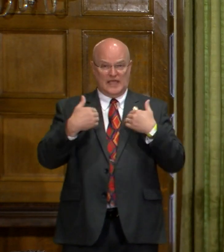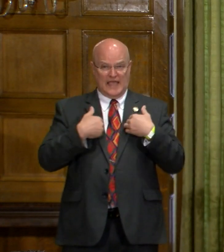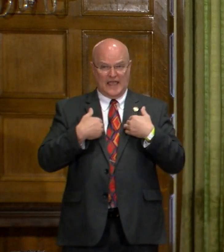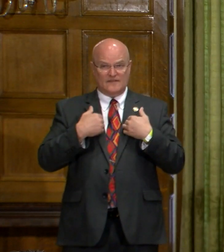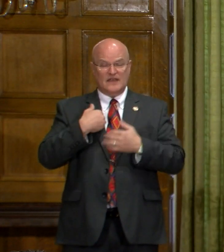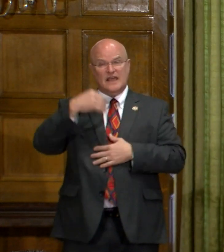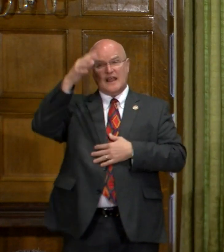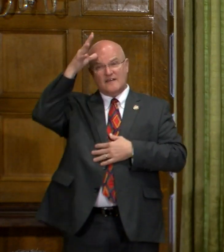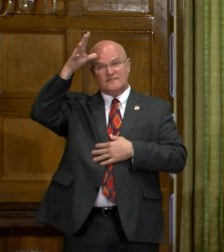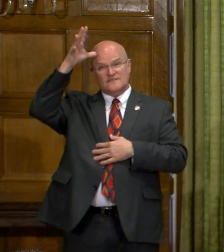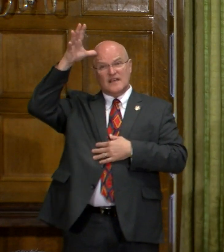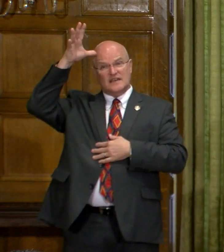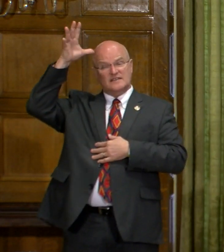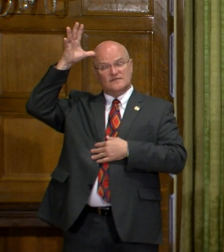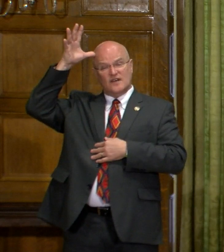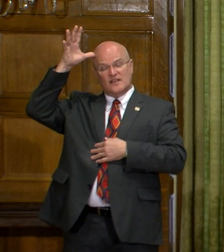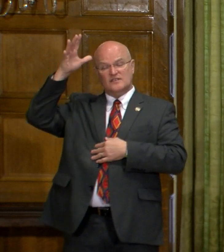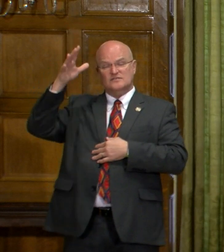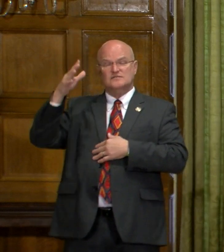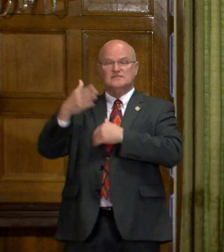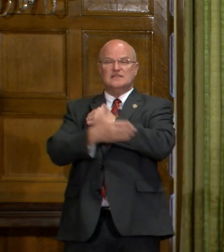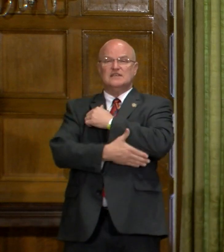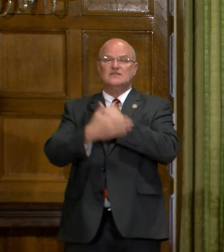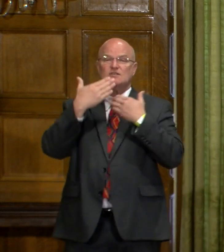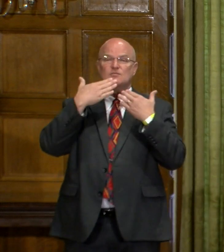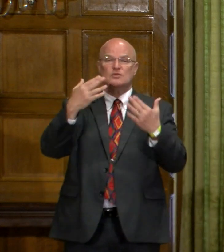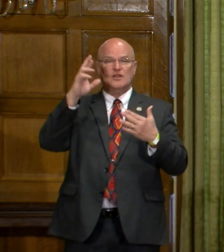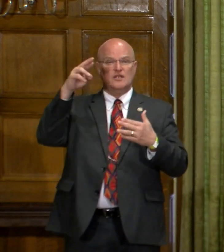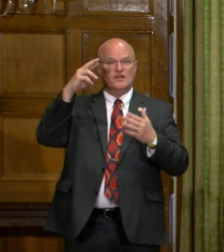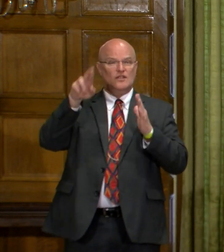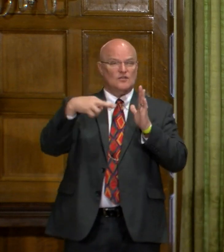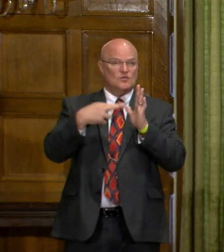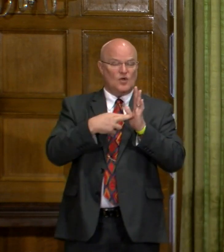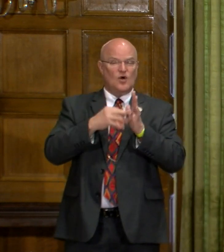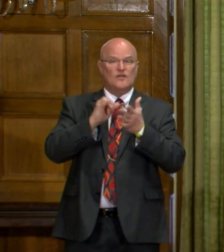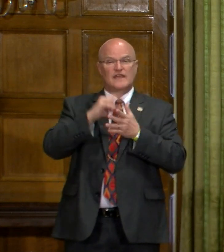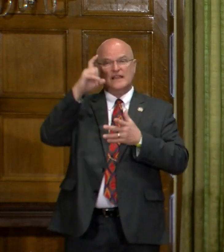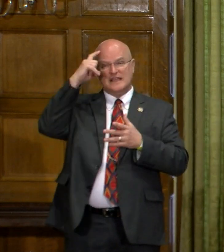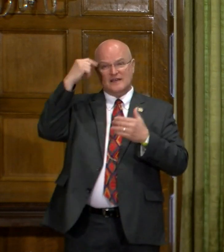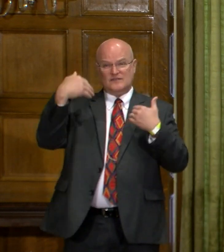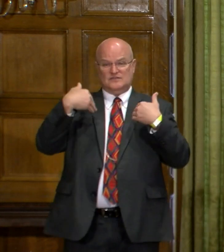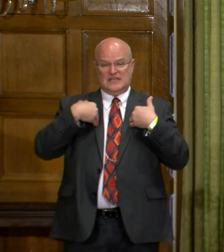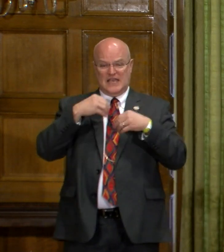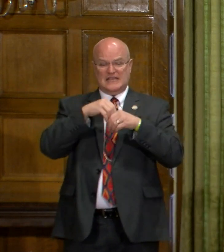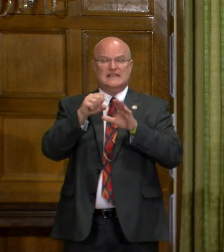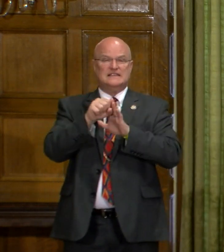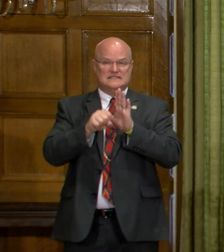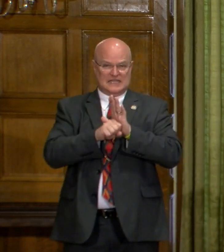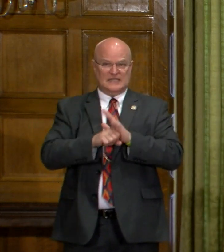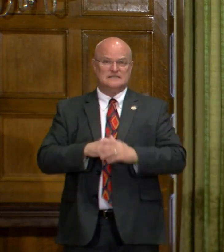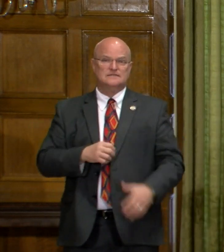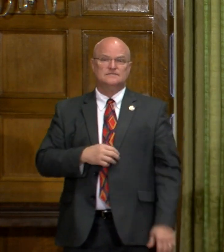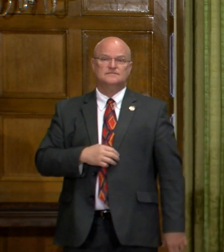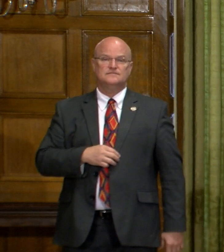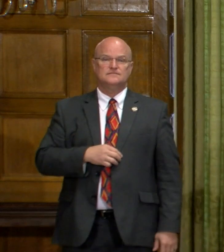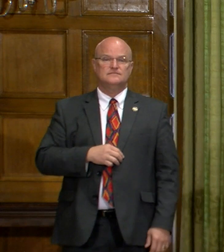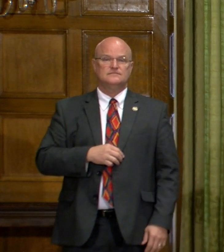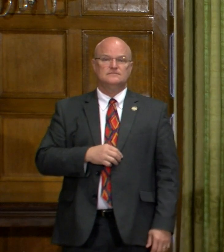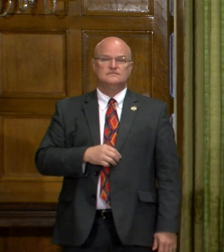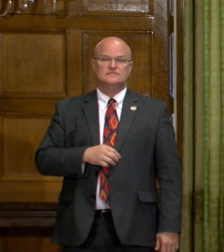founding fathers in our country appreciated the role under the 10th Amendment that governors have in the different states.